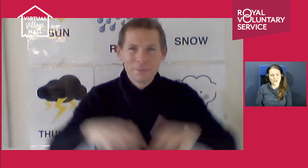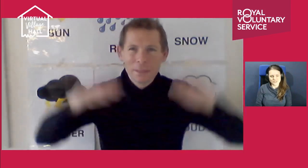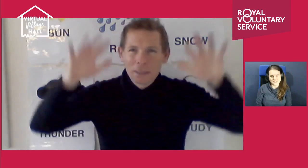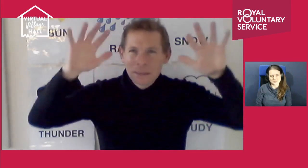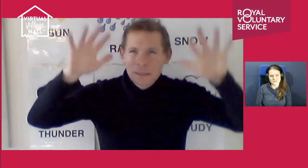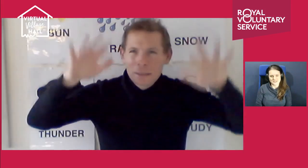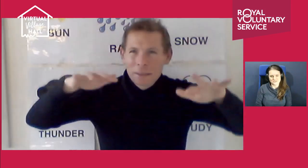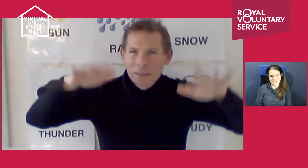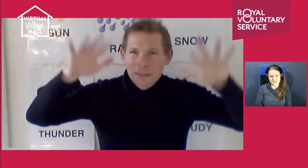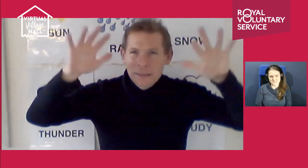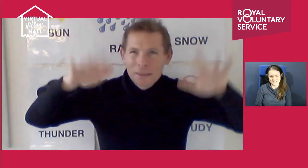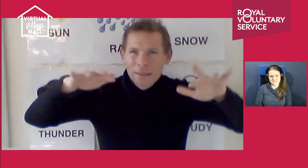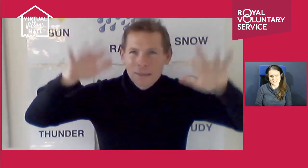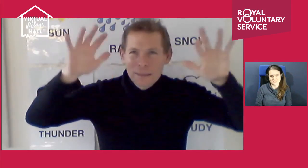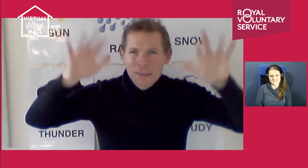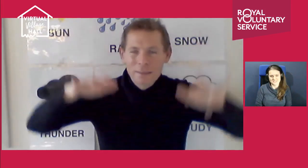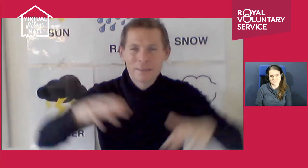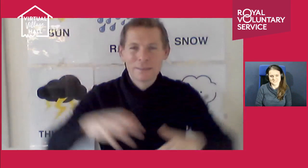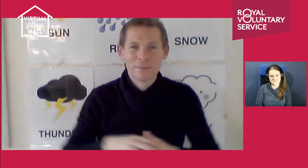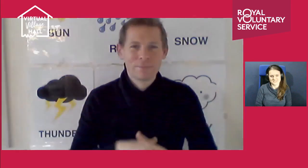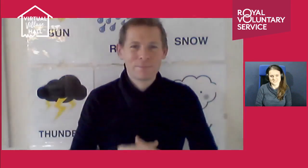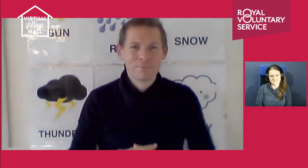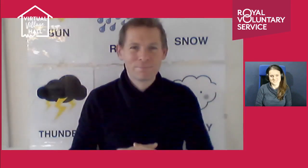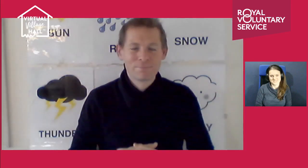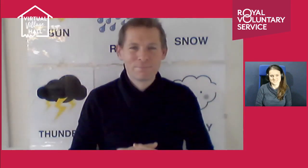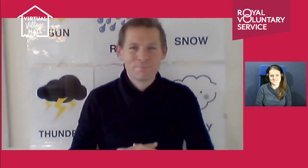So it's the concept of light rain